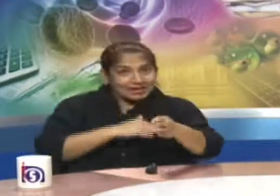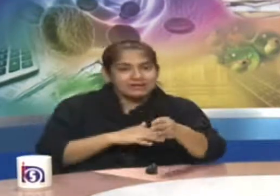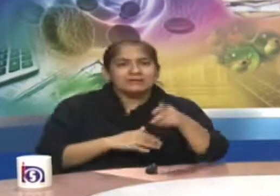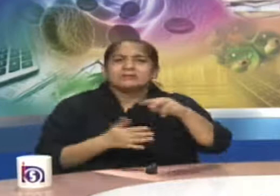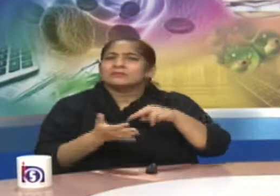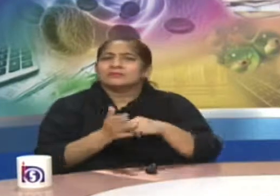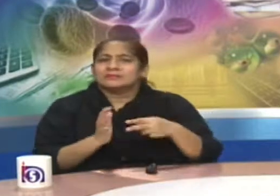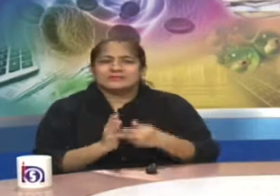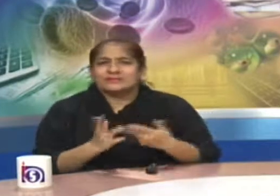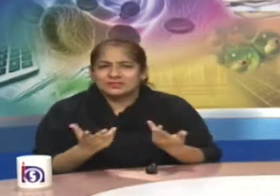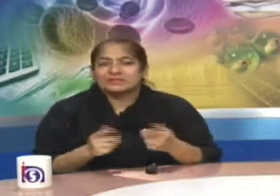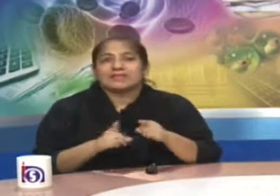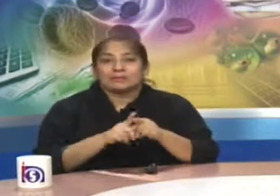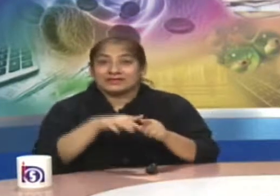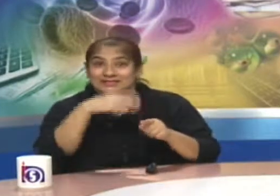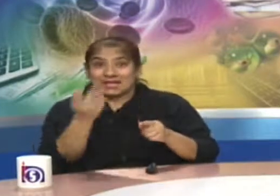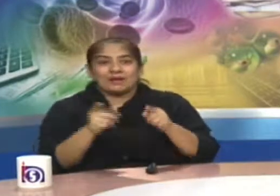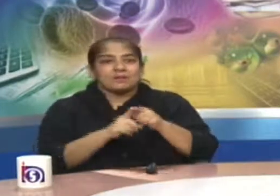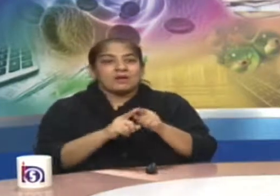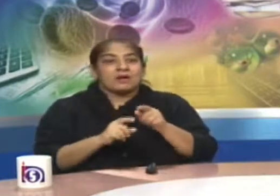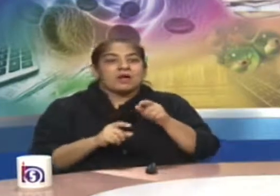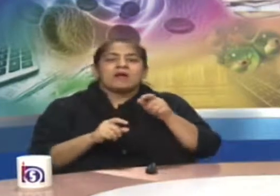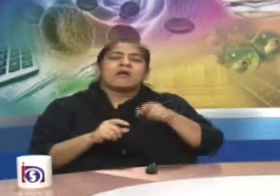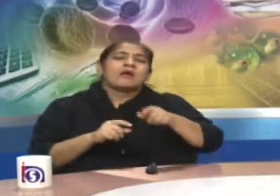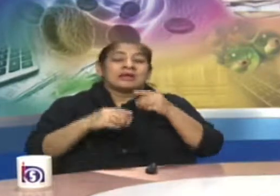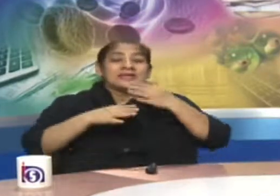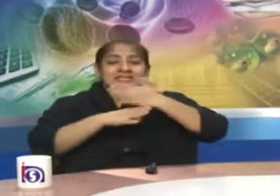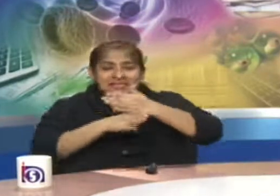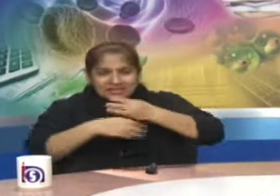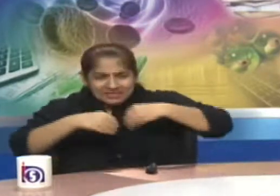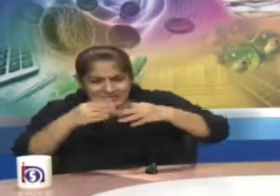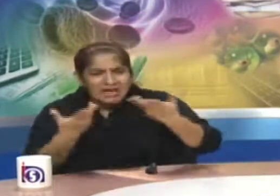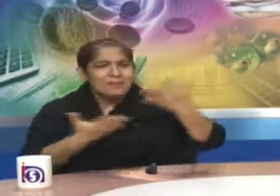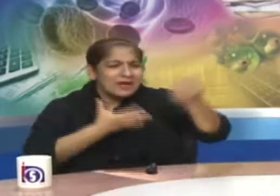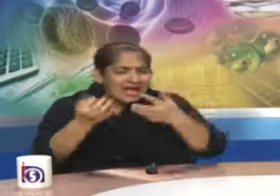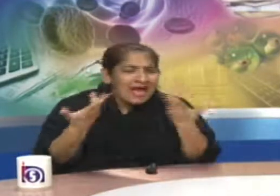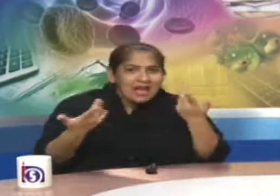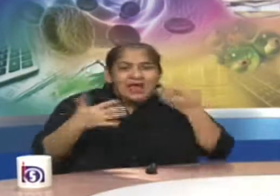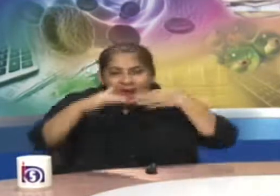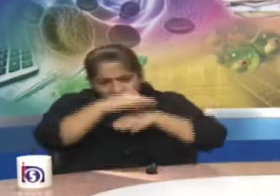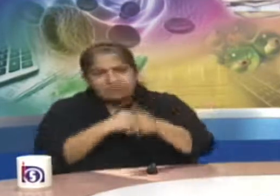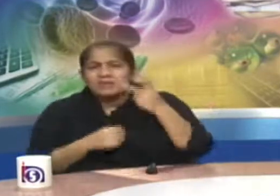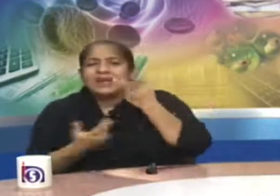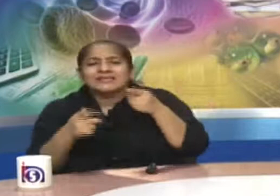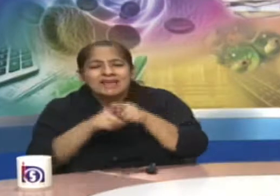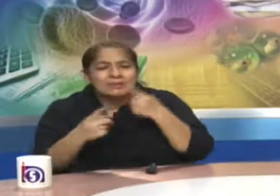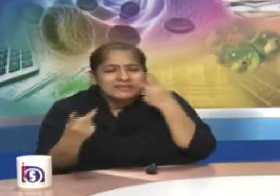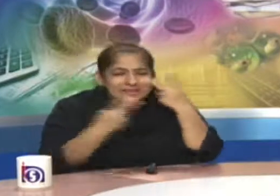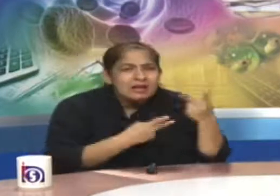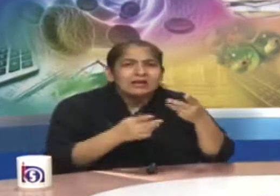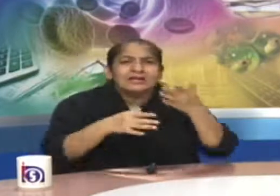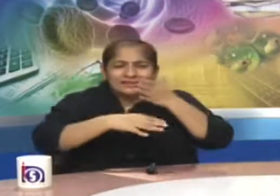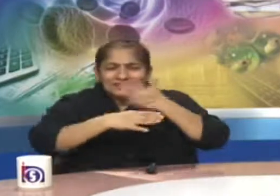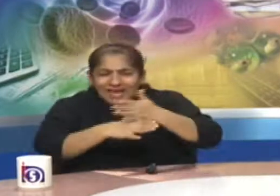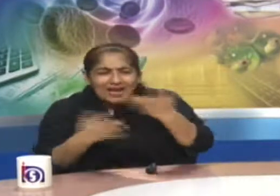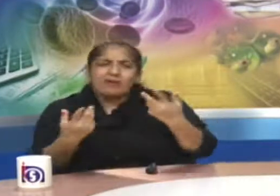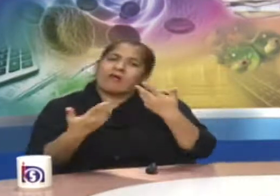Below that, you can see on the screen the word entry. In this also, the primary market and the